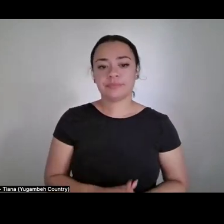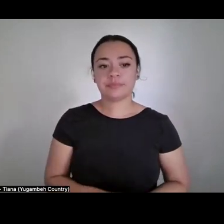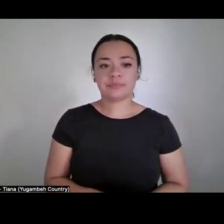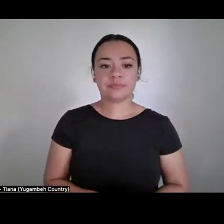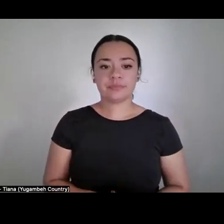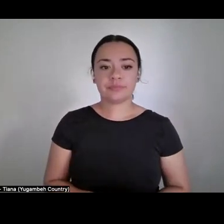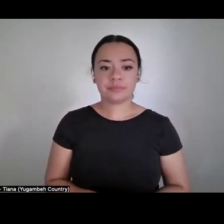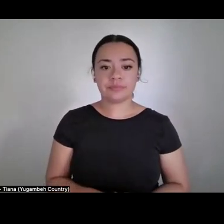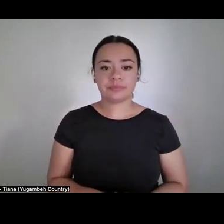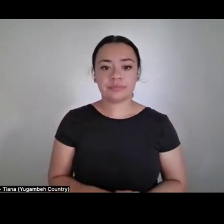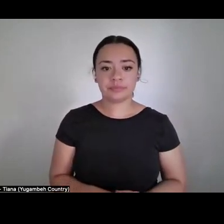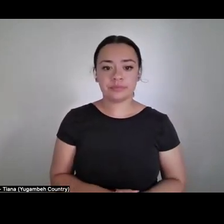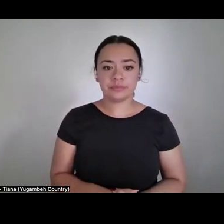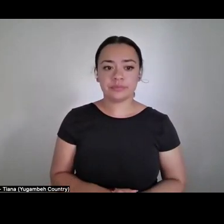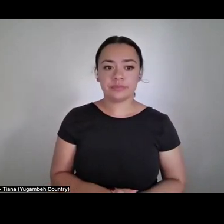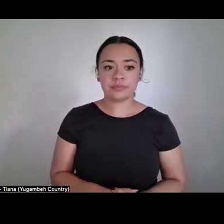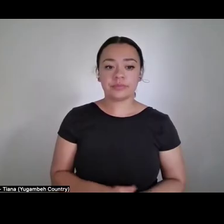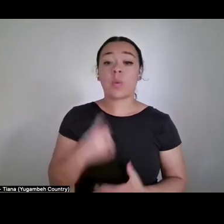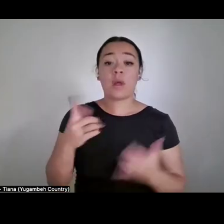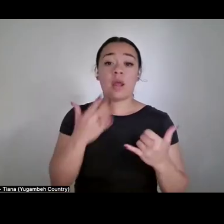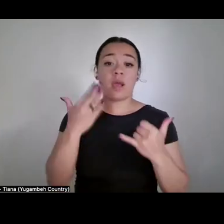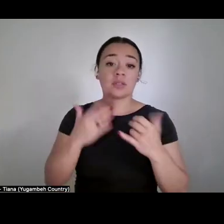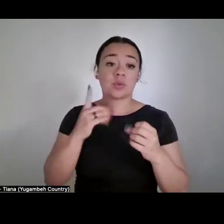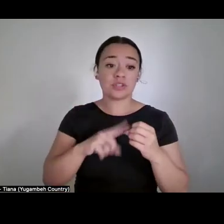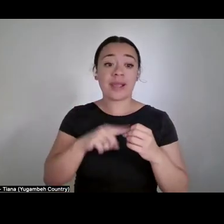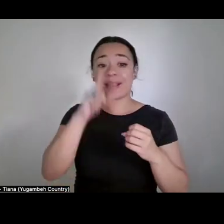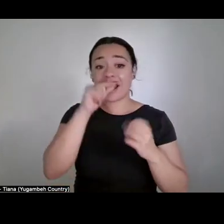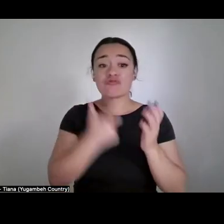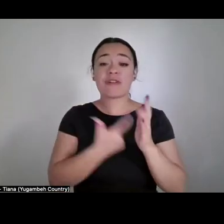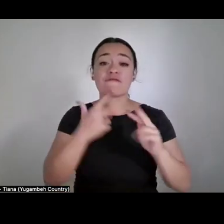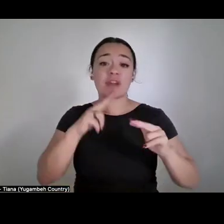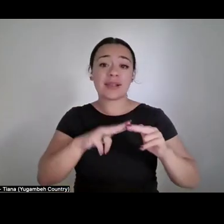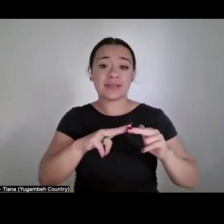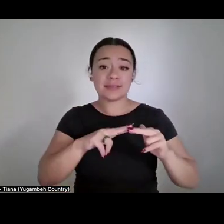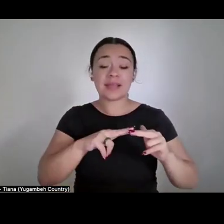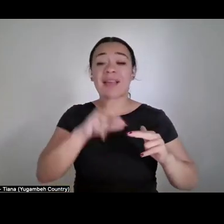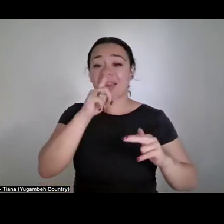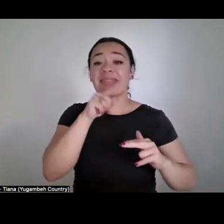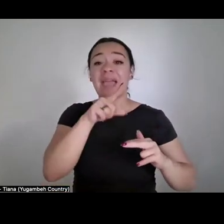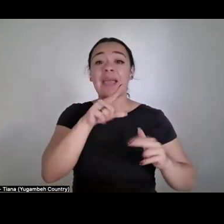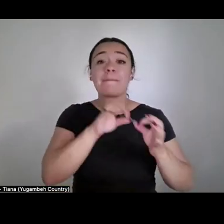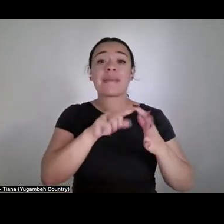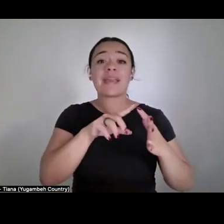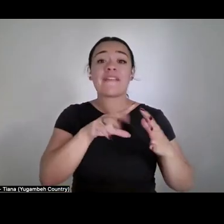Oh, one last question. Can referees be from the regional arts staff?